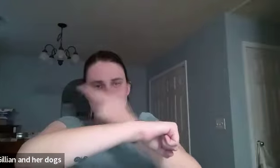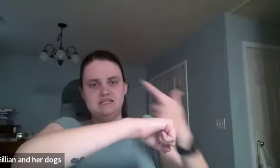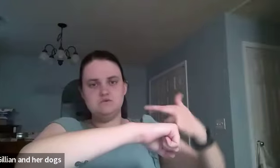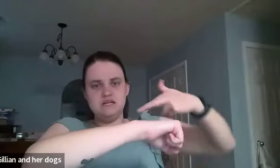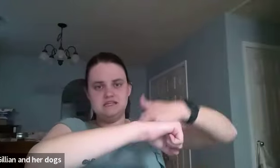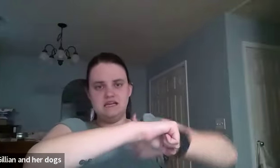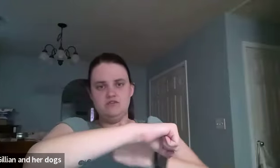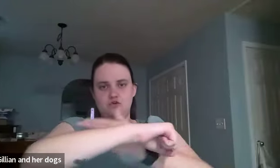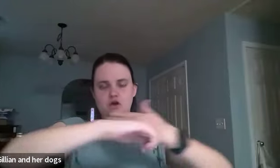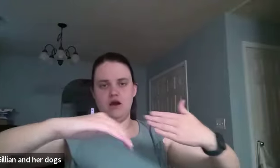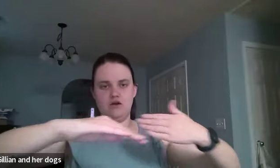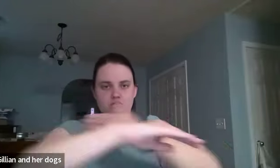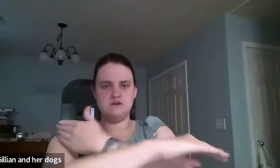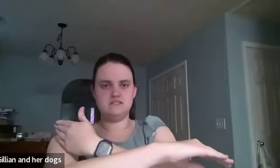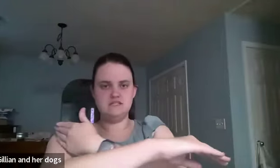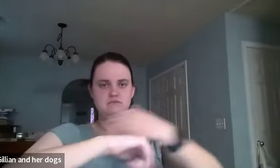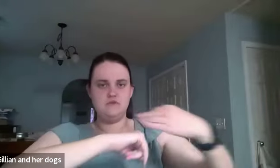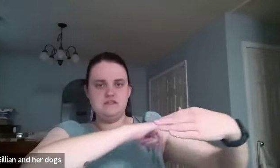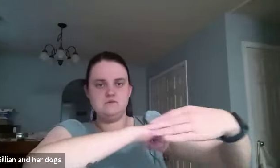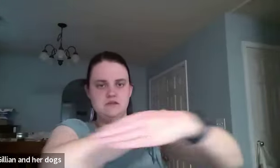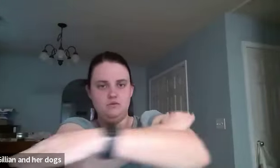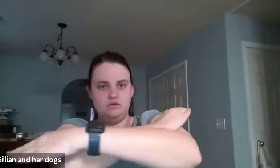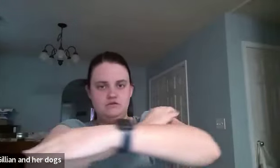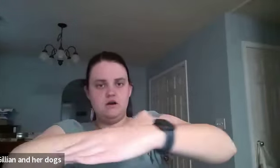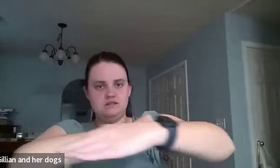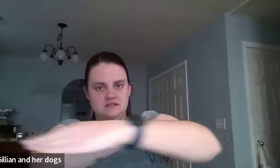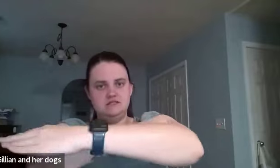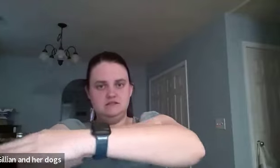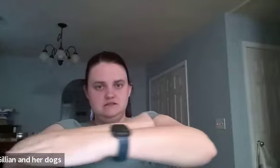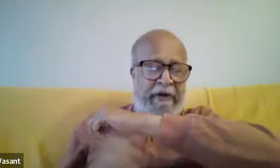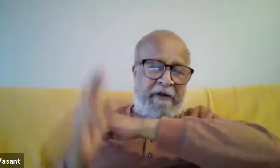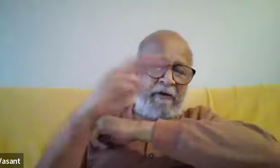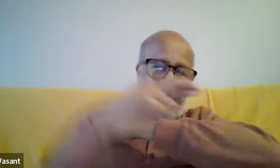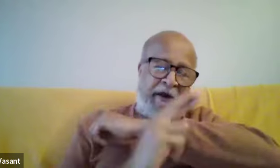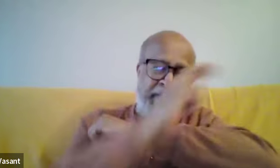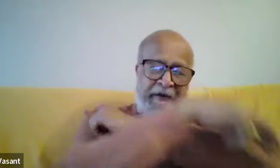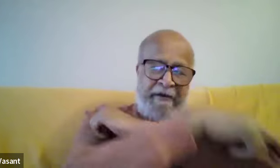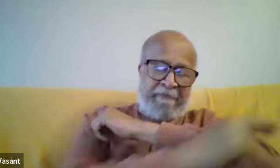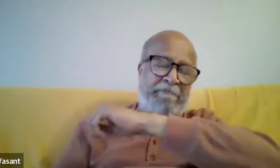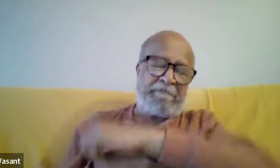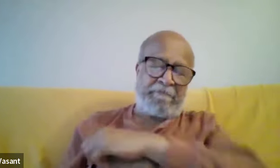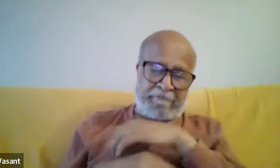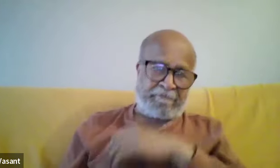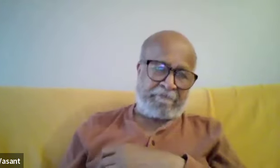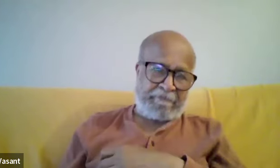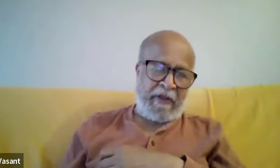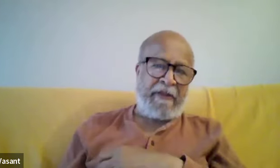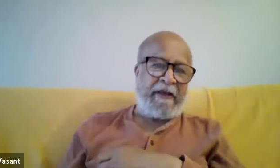Because this one is like they're not crossing, but this one they yeah, would cross. right. Okay. Hmm. Thank